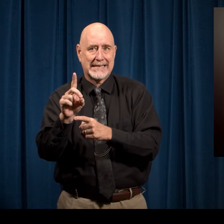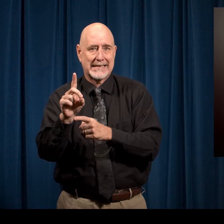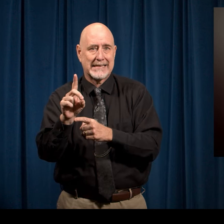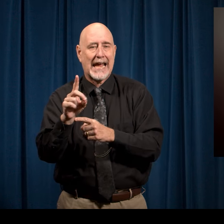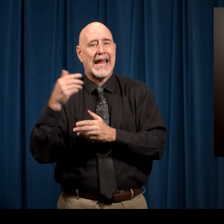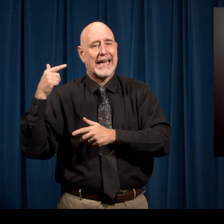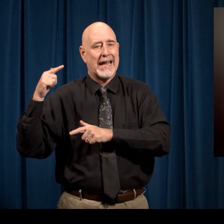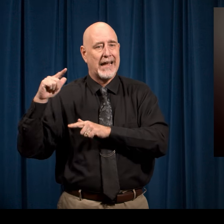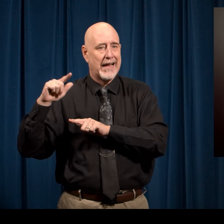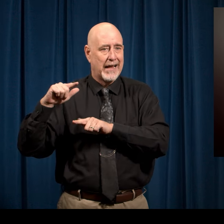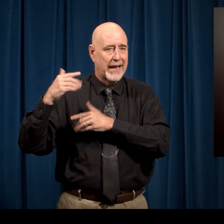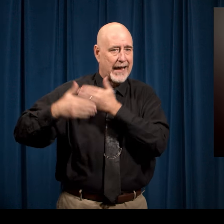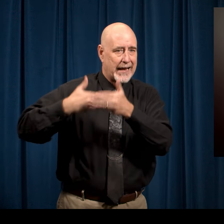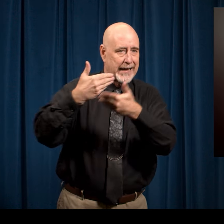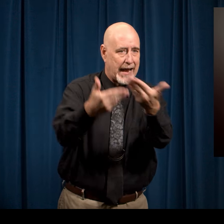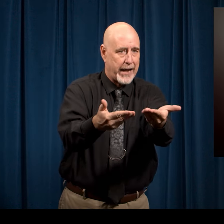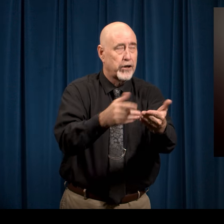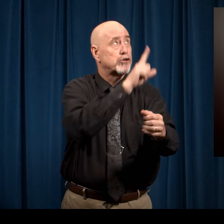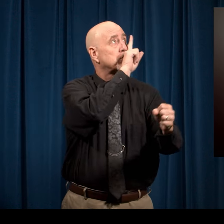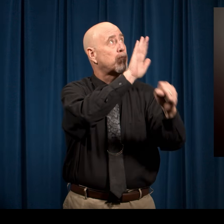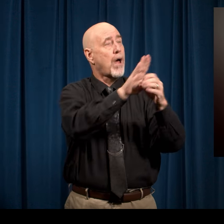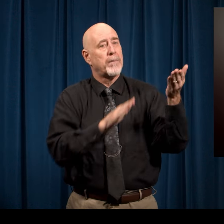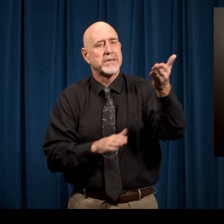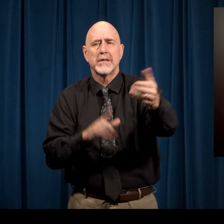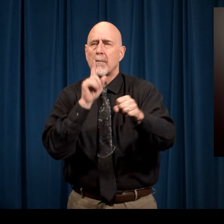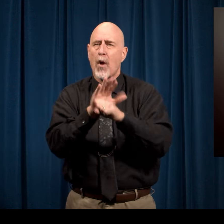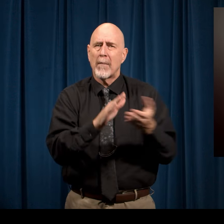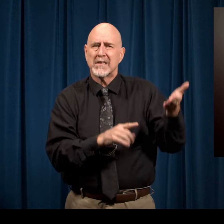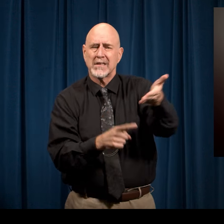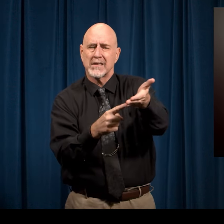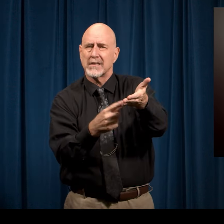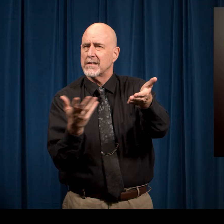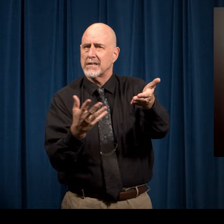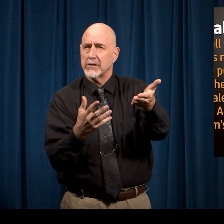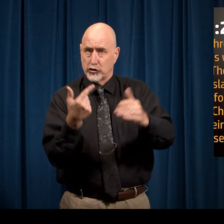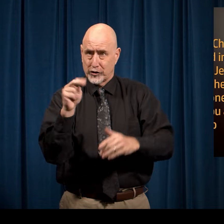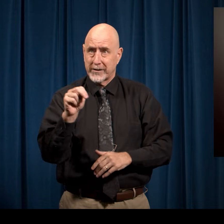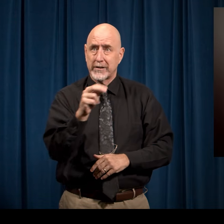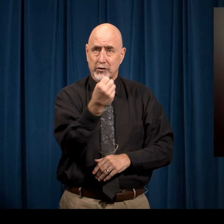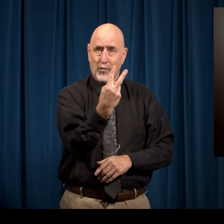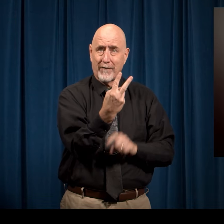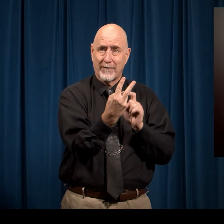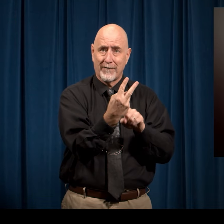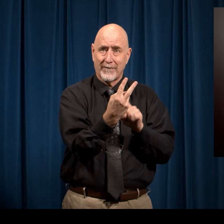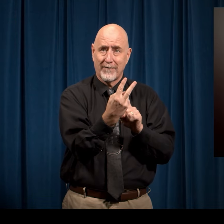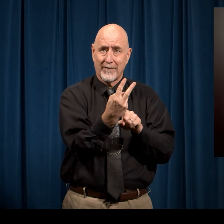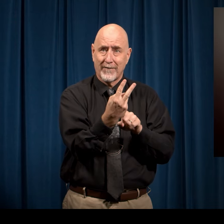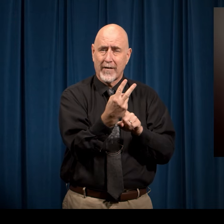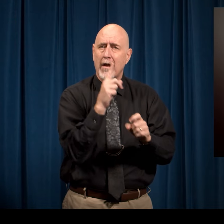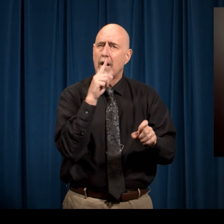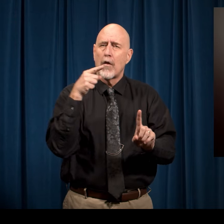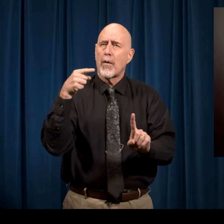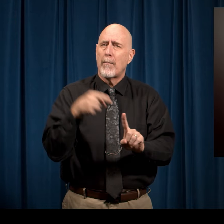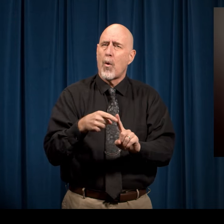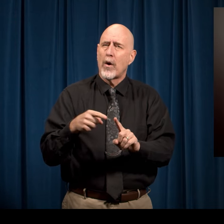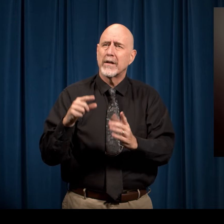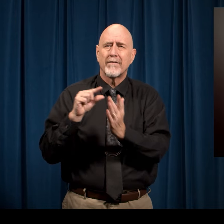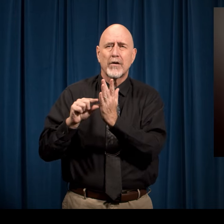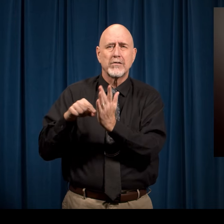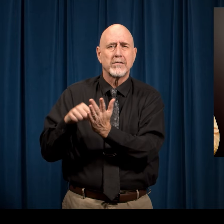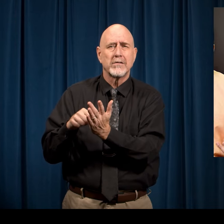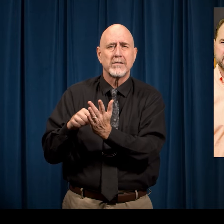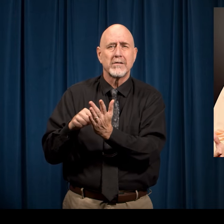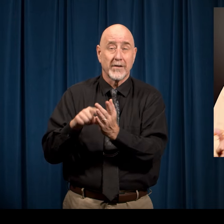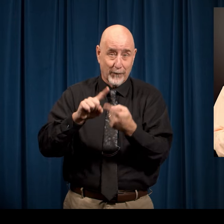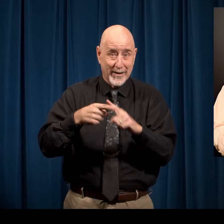seed and heirs according to the promise." Now what promise is that? It's the promise of Genesis chapter 12. And what is the point of